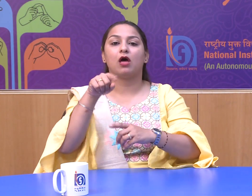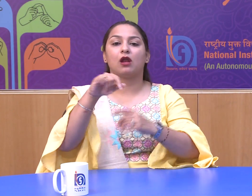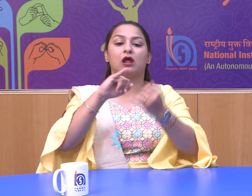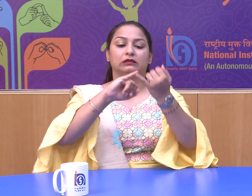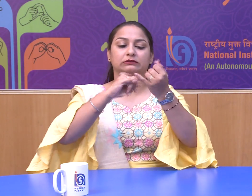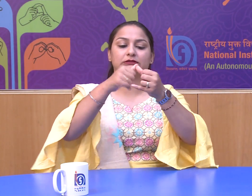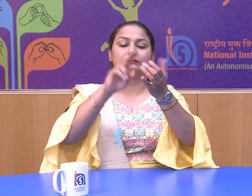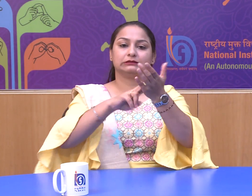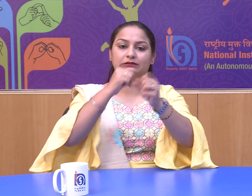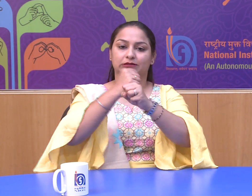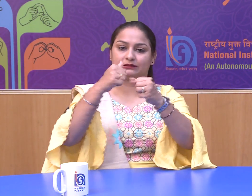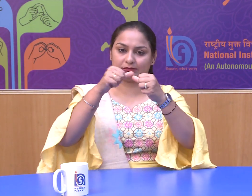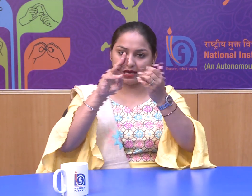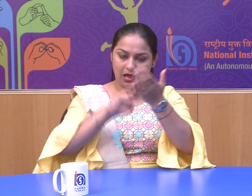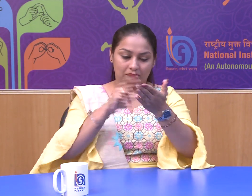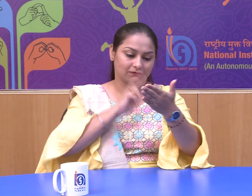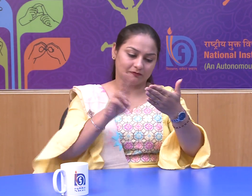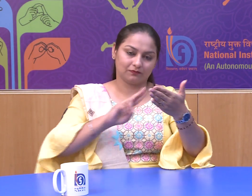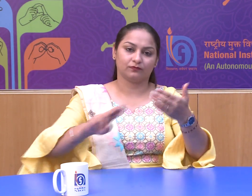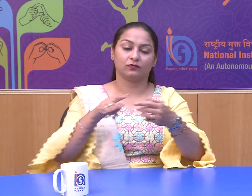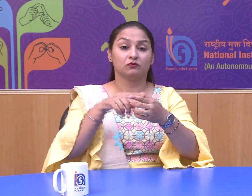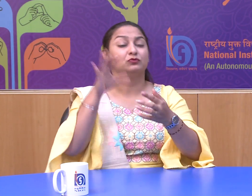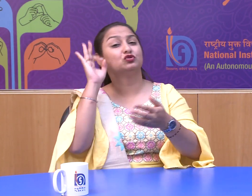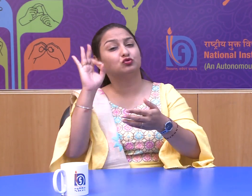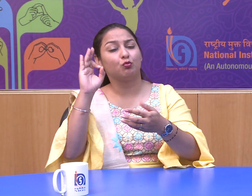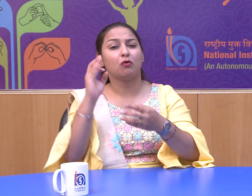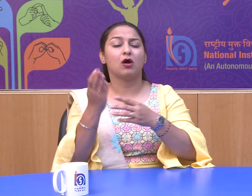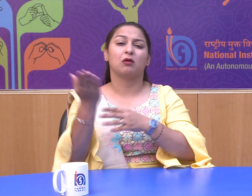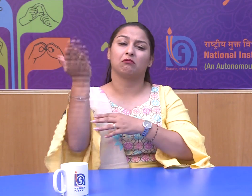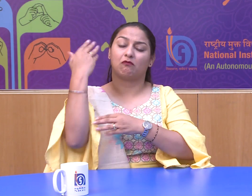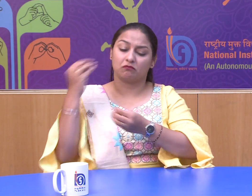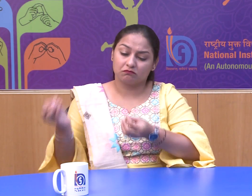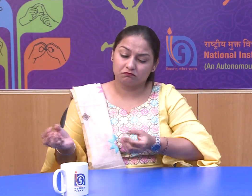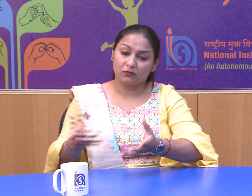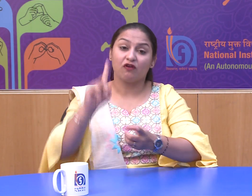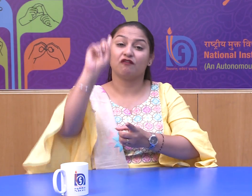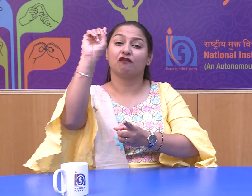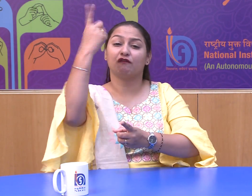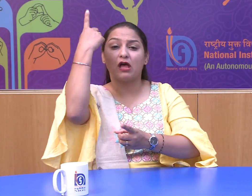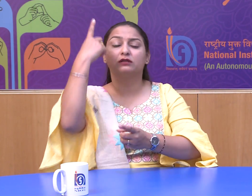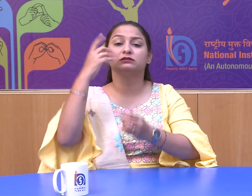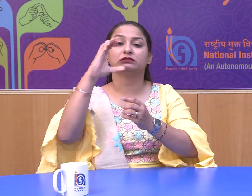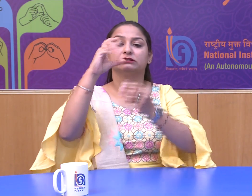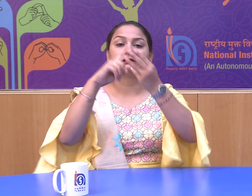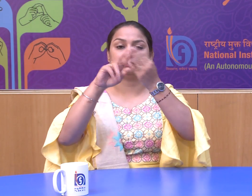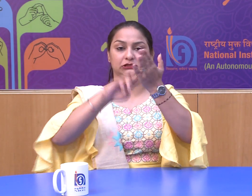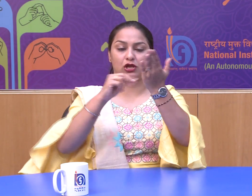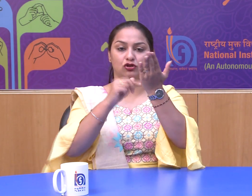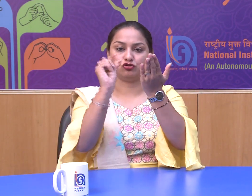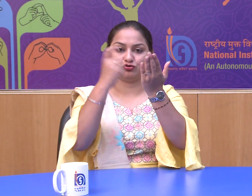That is why this period from the beginning of the 1st century BC to the end of